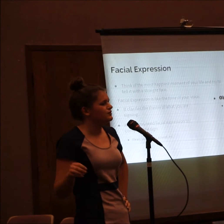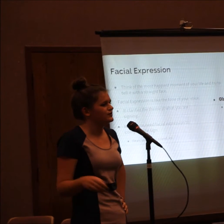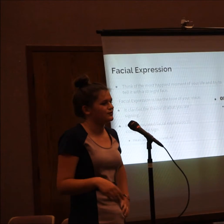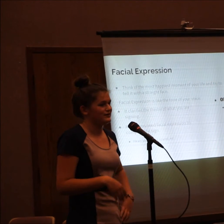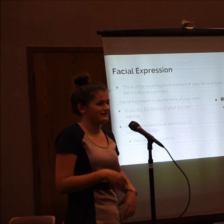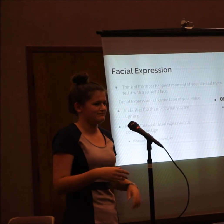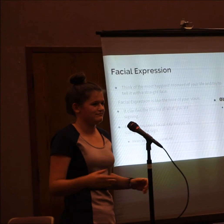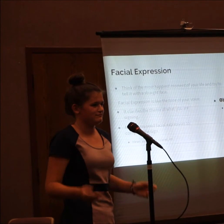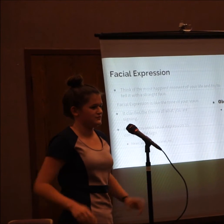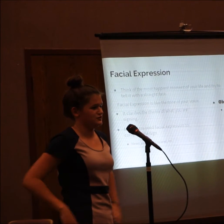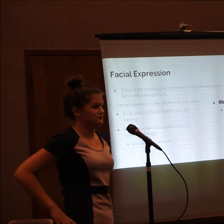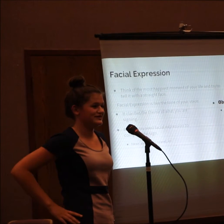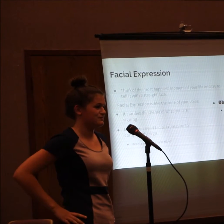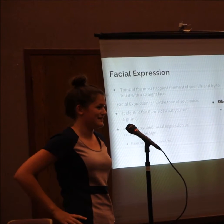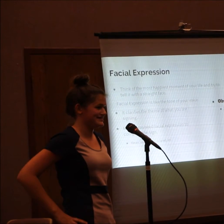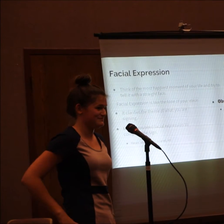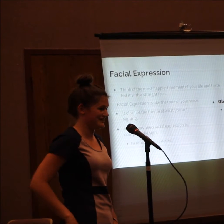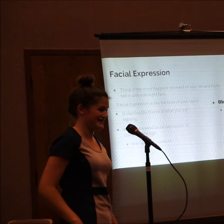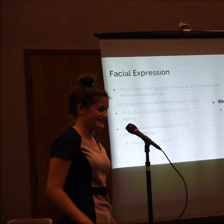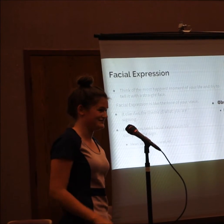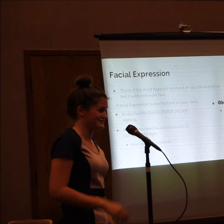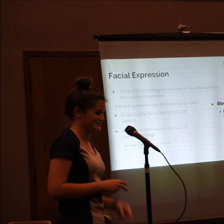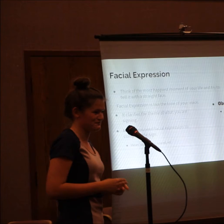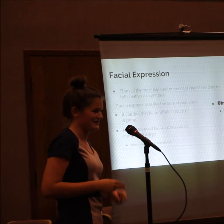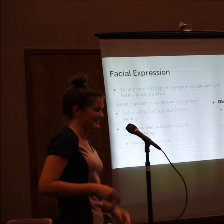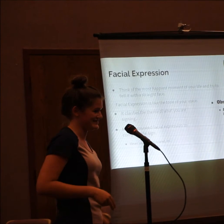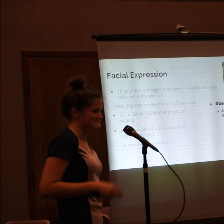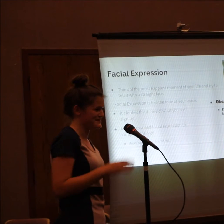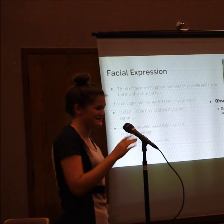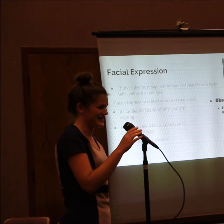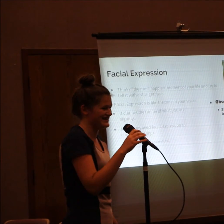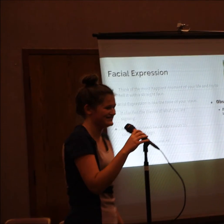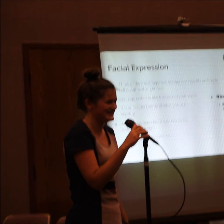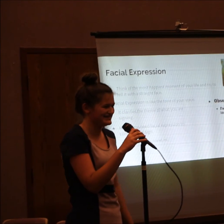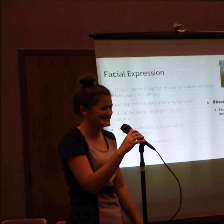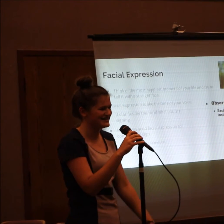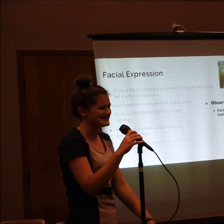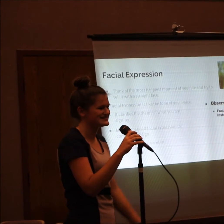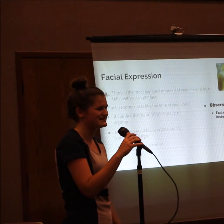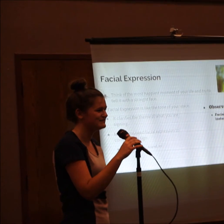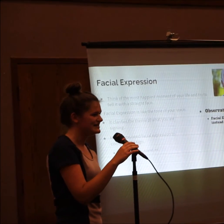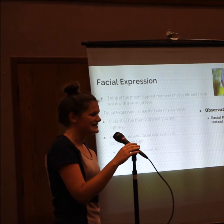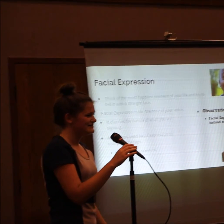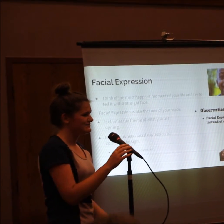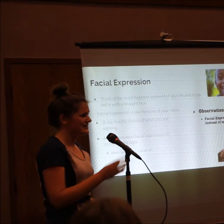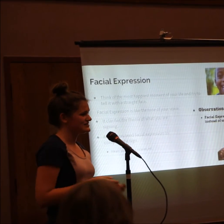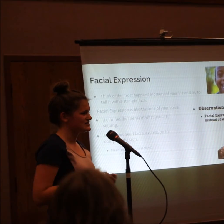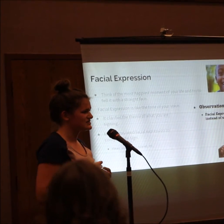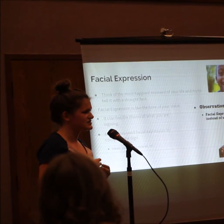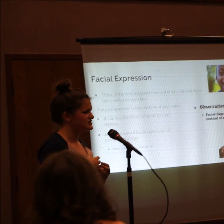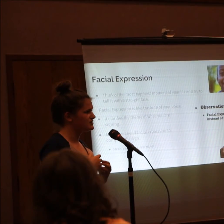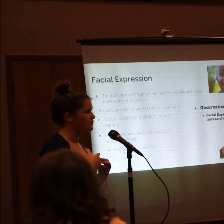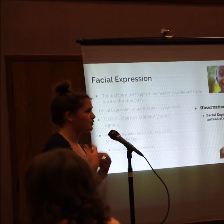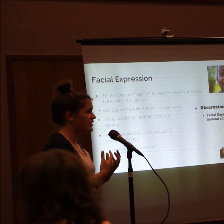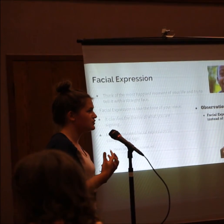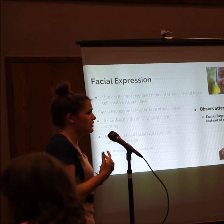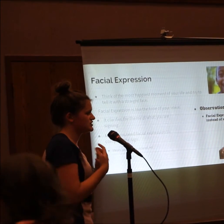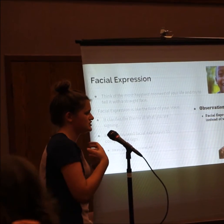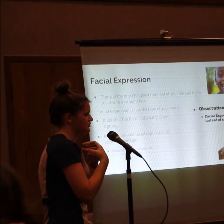annoyed, or like you really don't like somebody and you just want to let them know that when you're talking to them. But it's just what you want